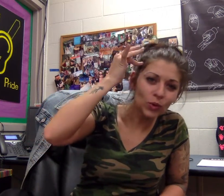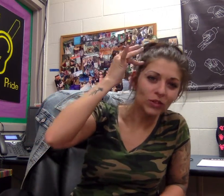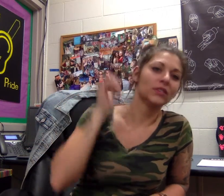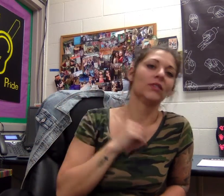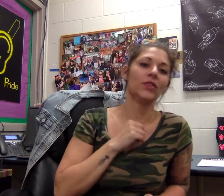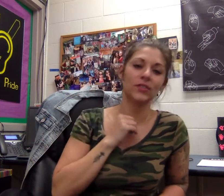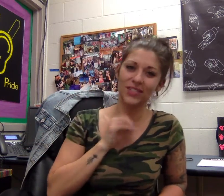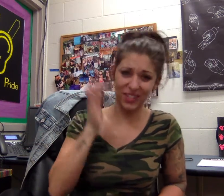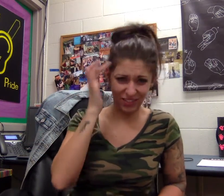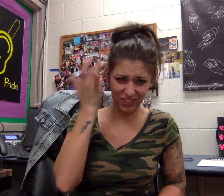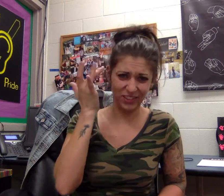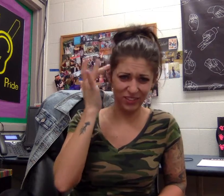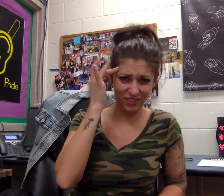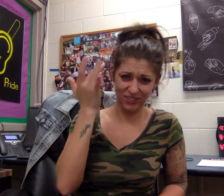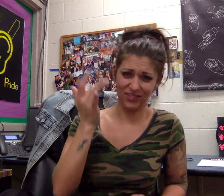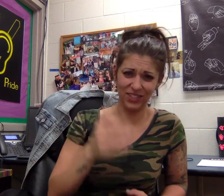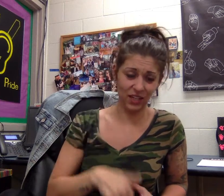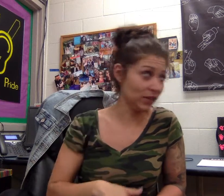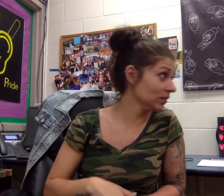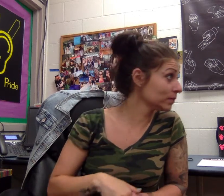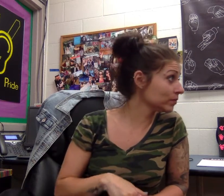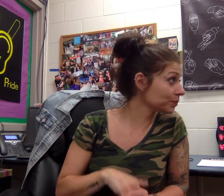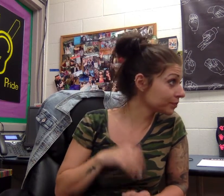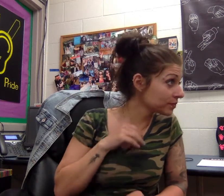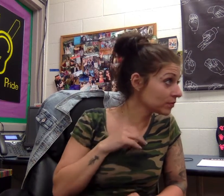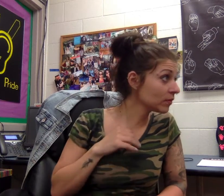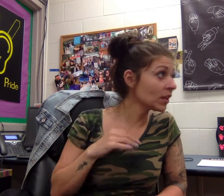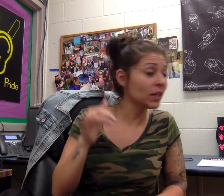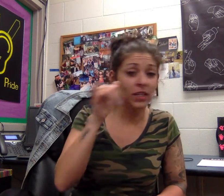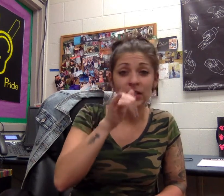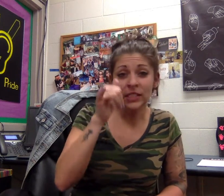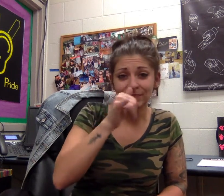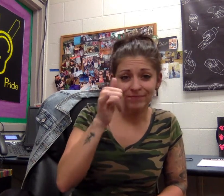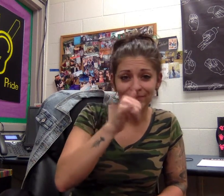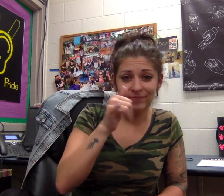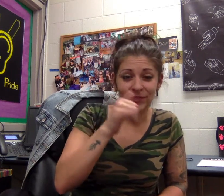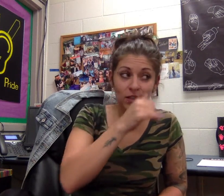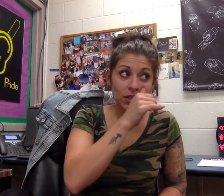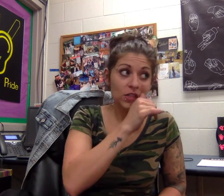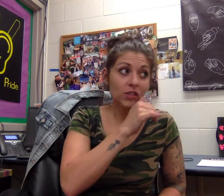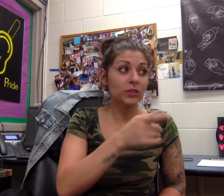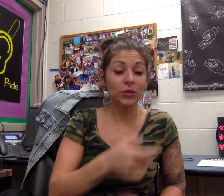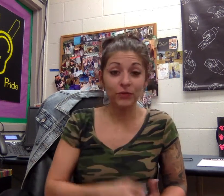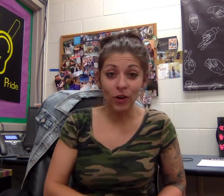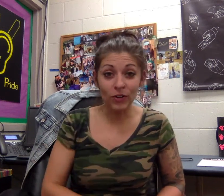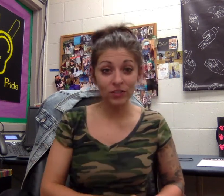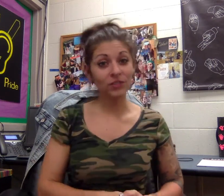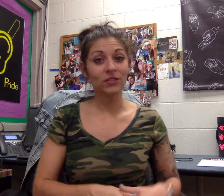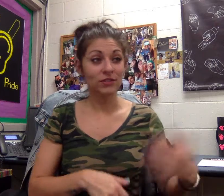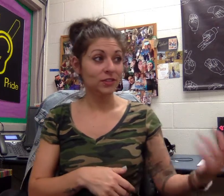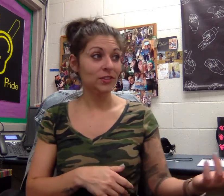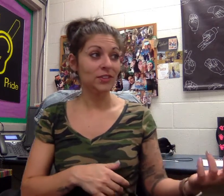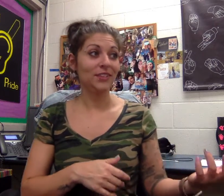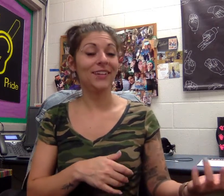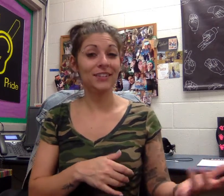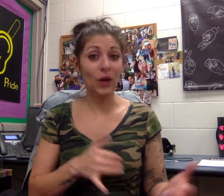versus like so someone falls and it's